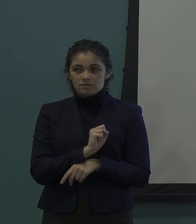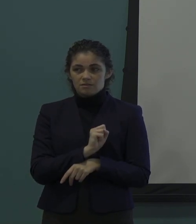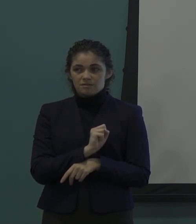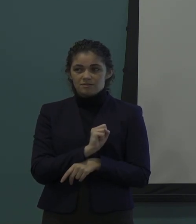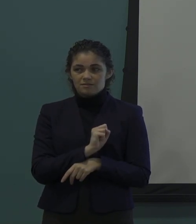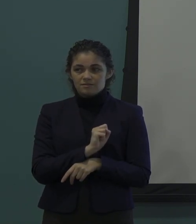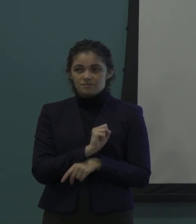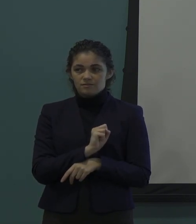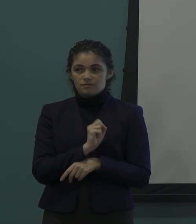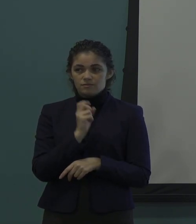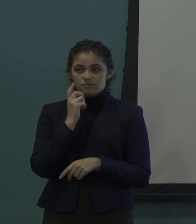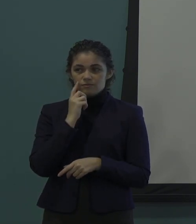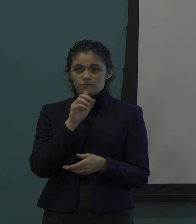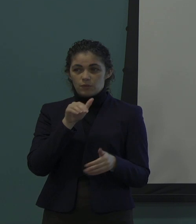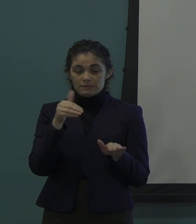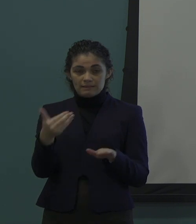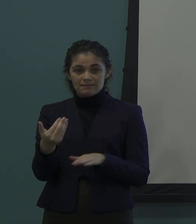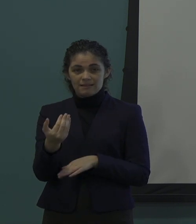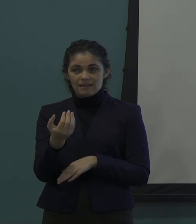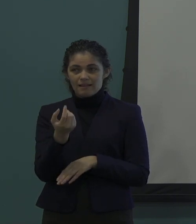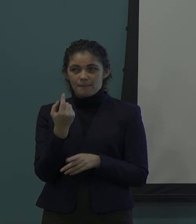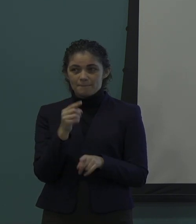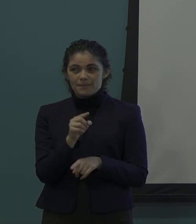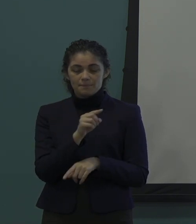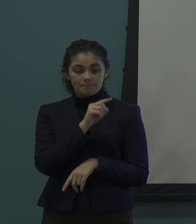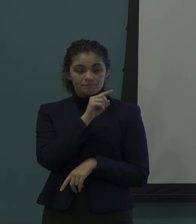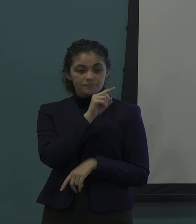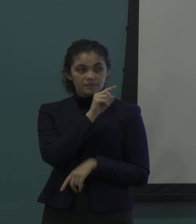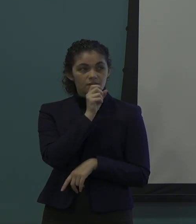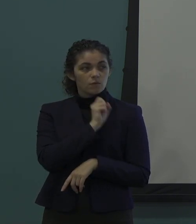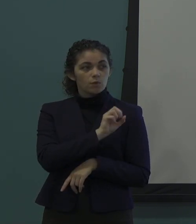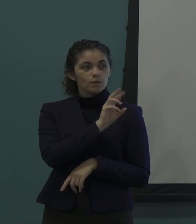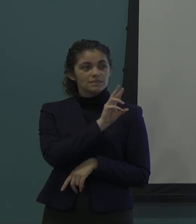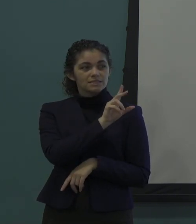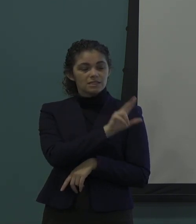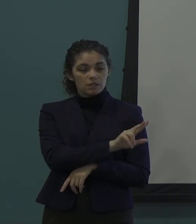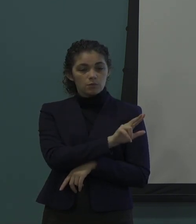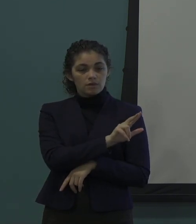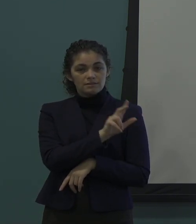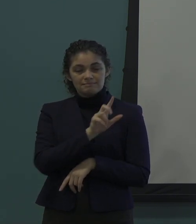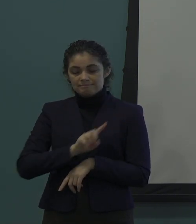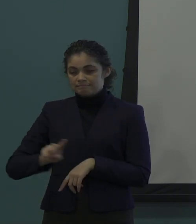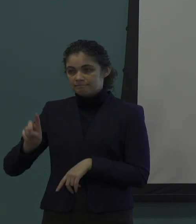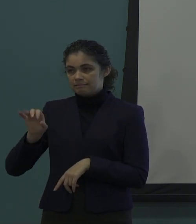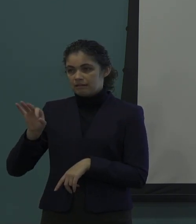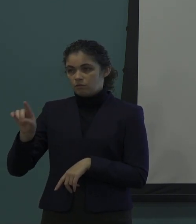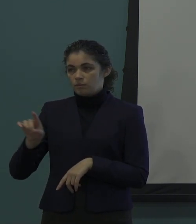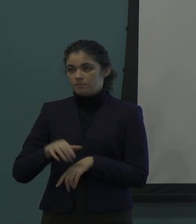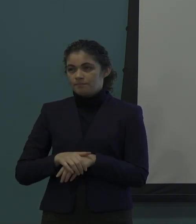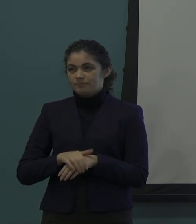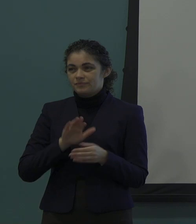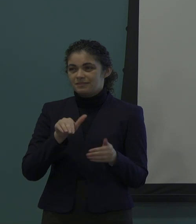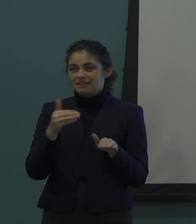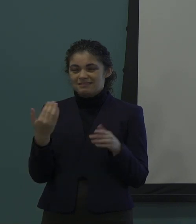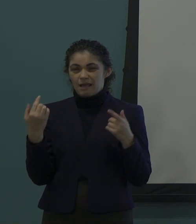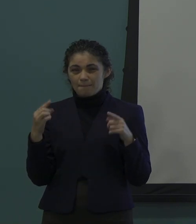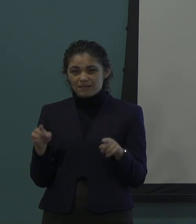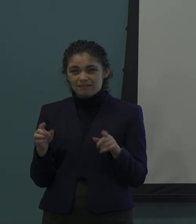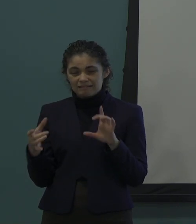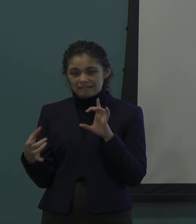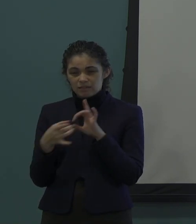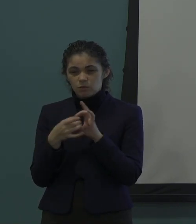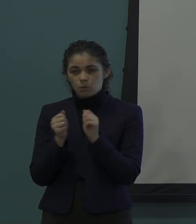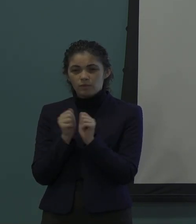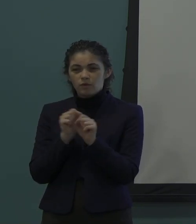is, for those deaths, is 63 to 91 years of age. Deaths have occurred related